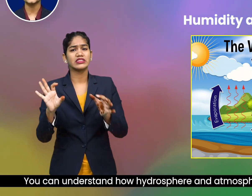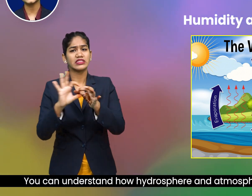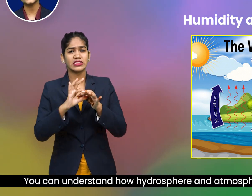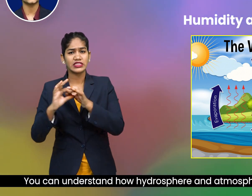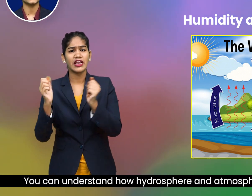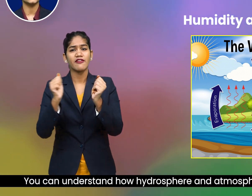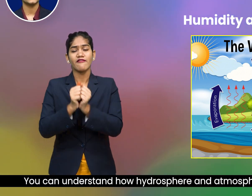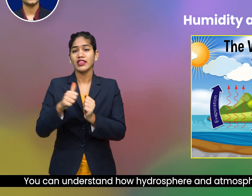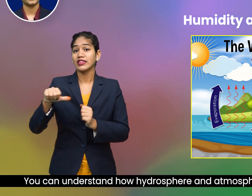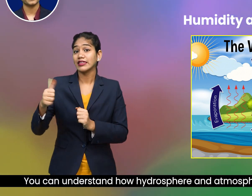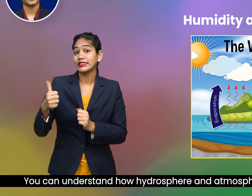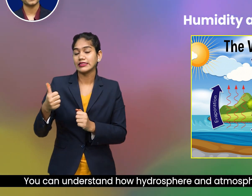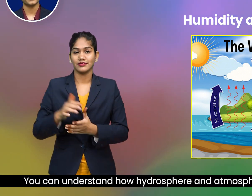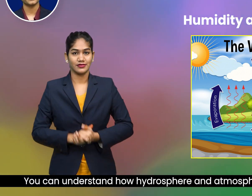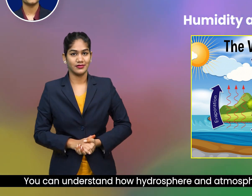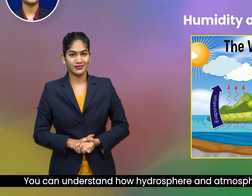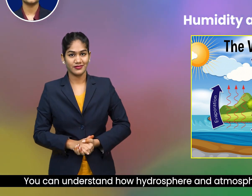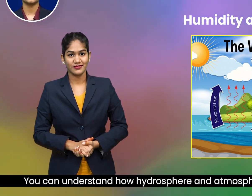interact with each other.